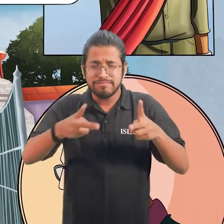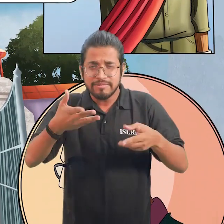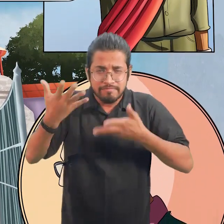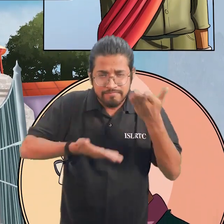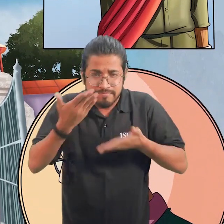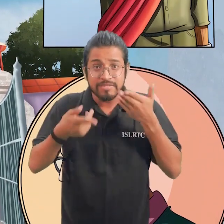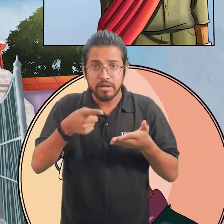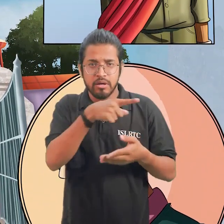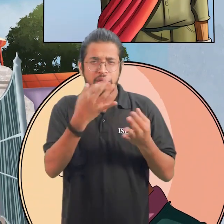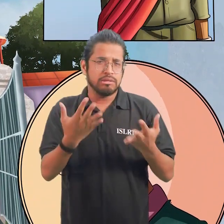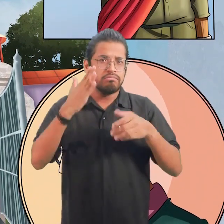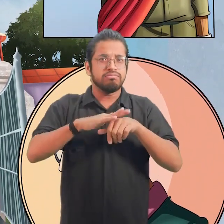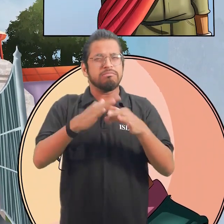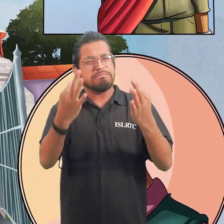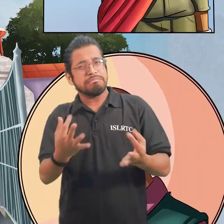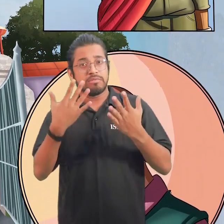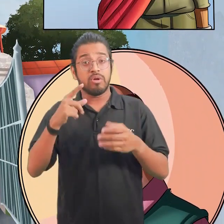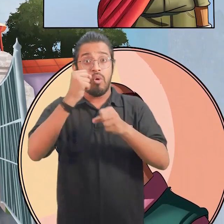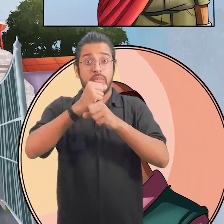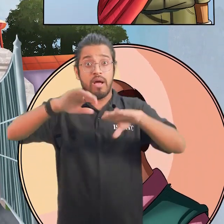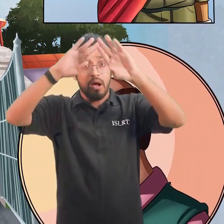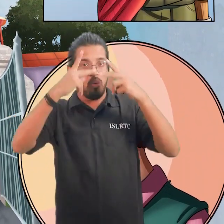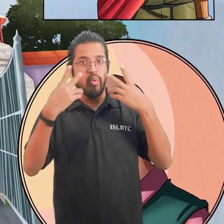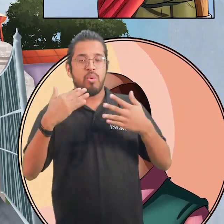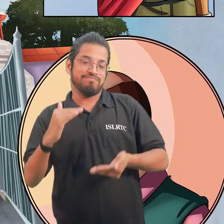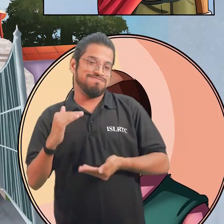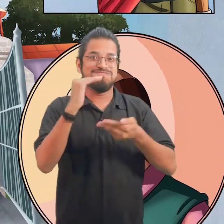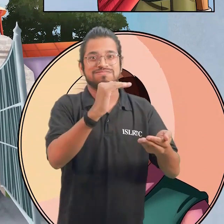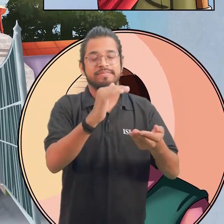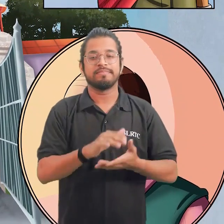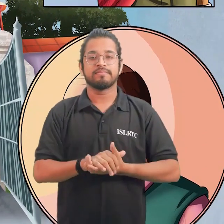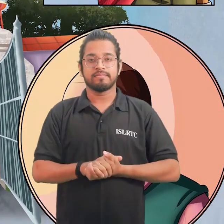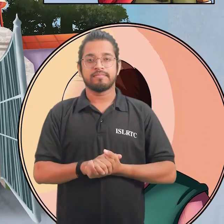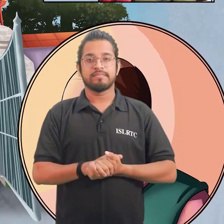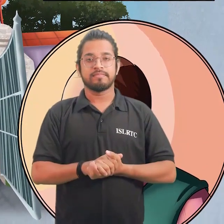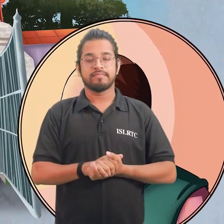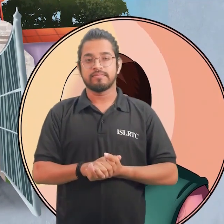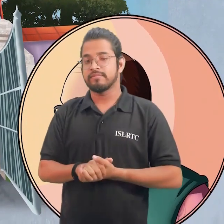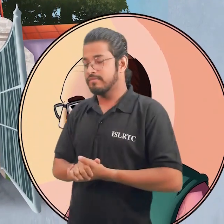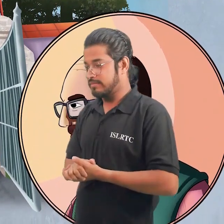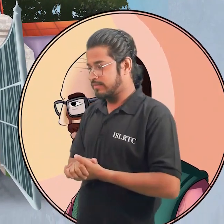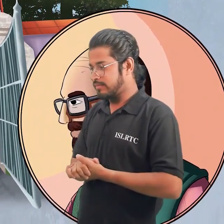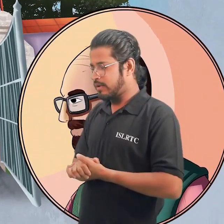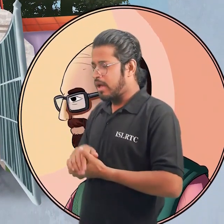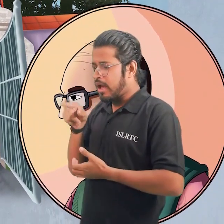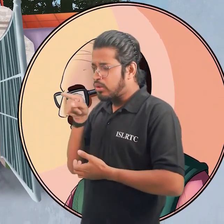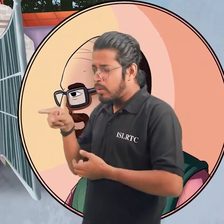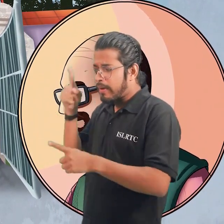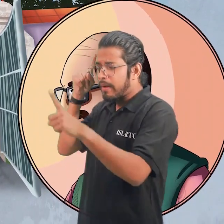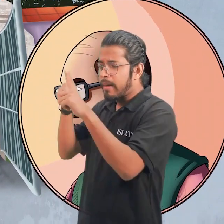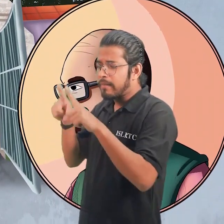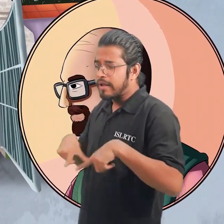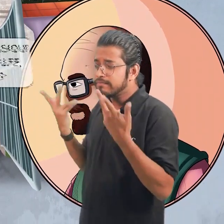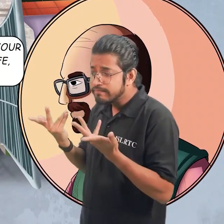of National Cadet Corps. By the sheer dint of his hard work, he got admission in the UP